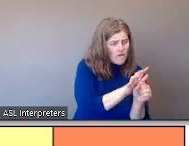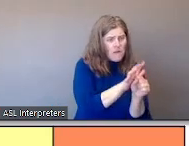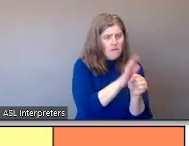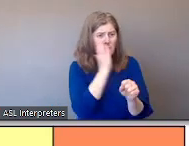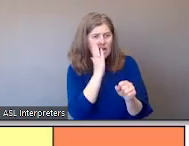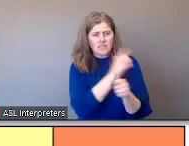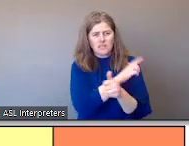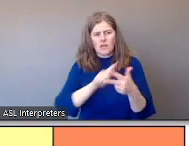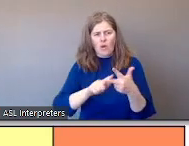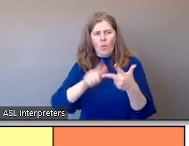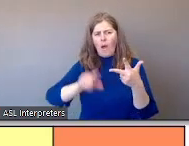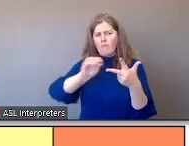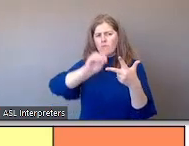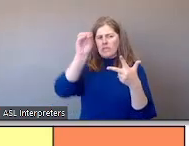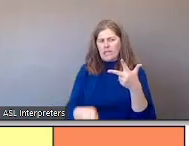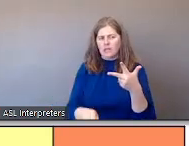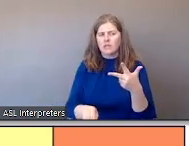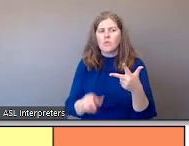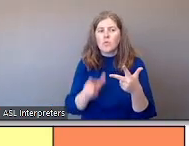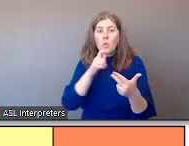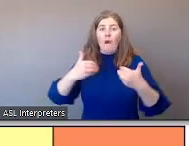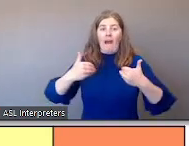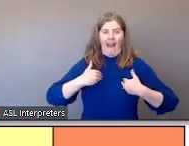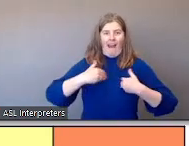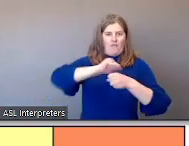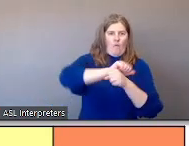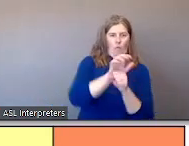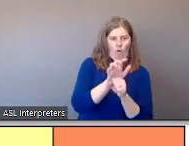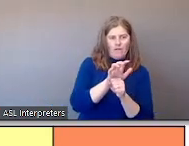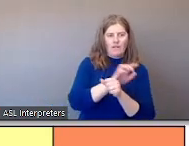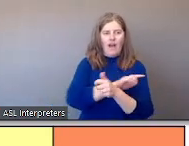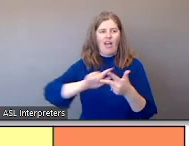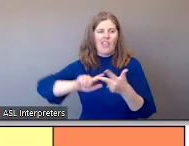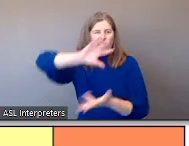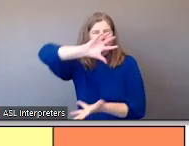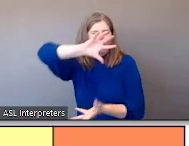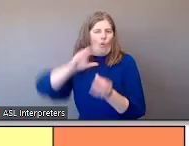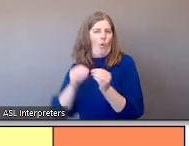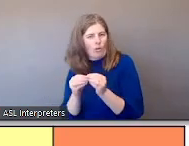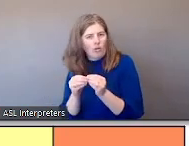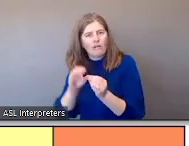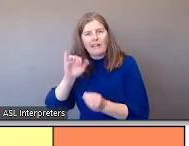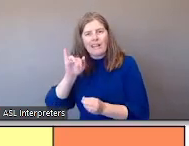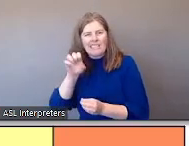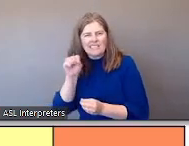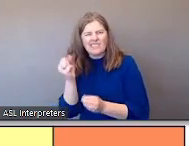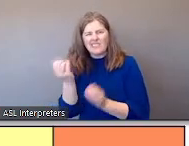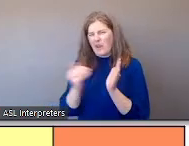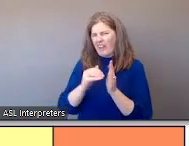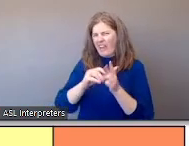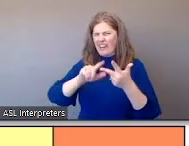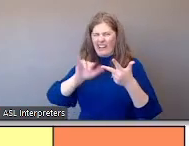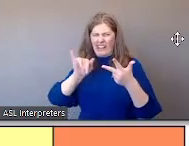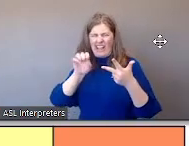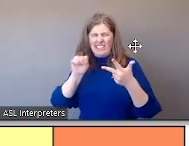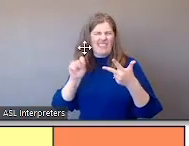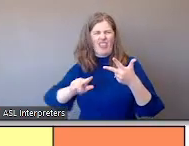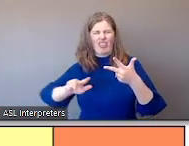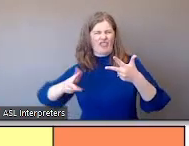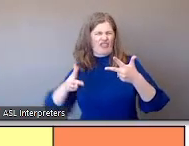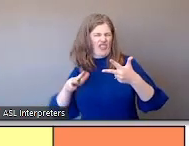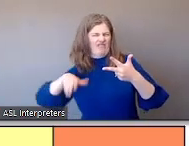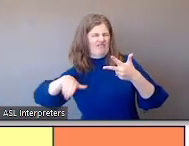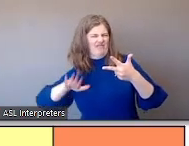the hospital are COVID patients, and then the total number of cases. But cases is a distant third, and